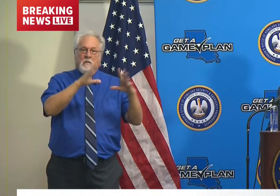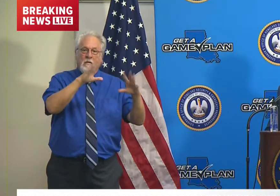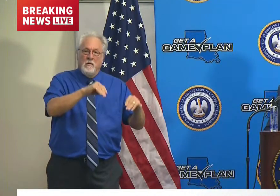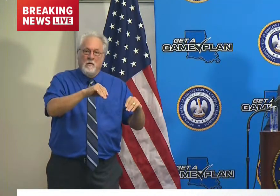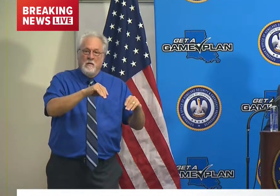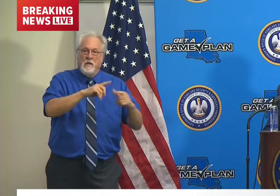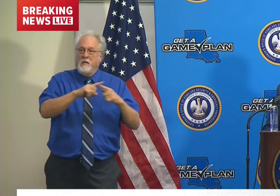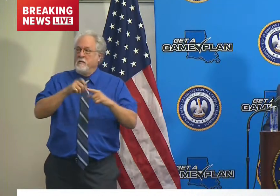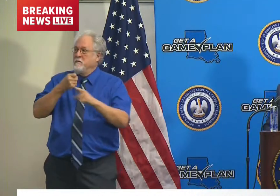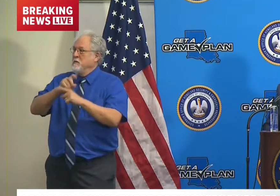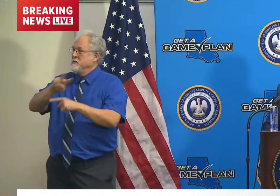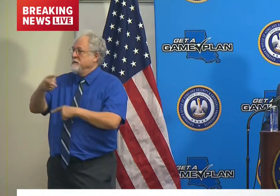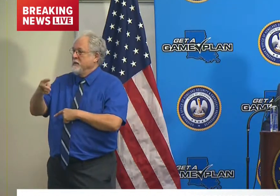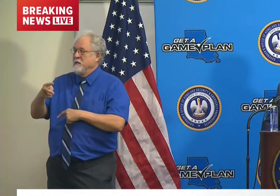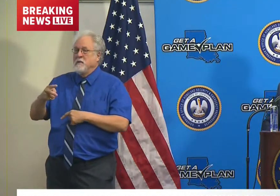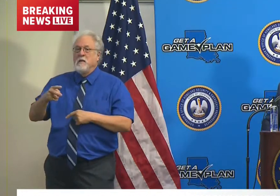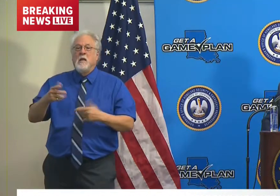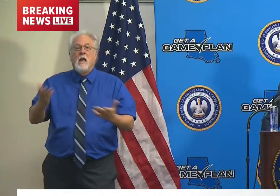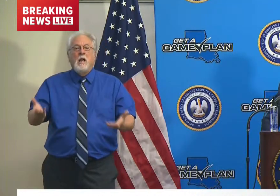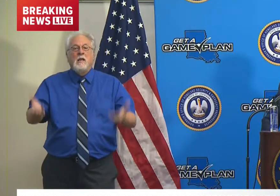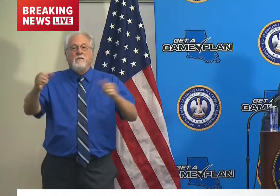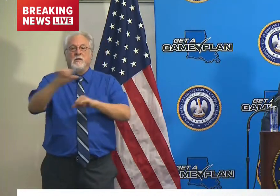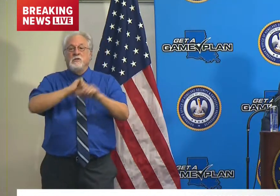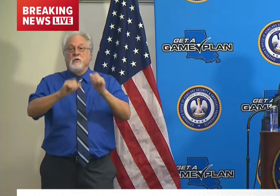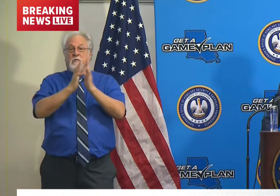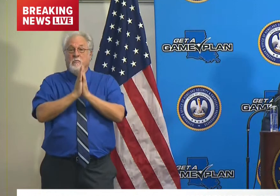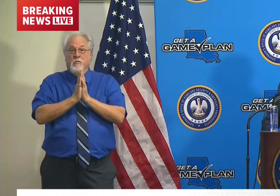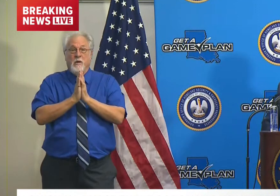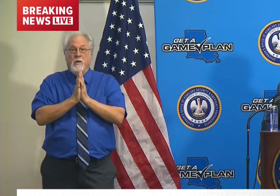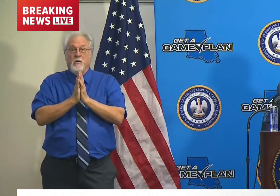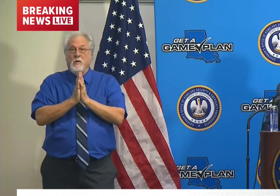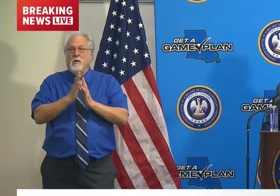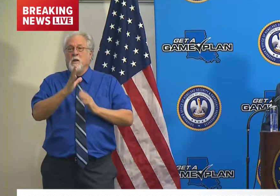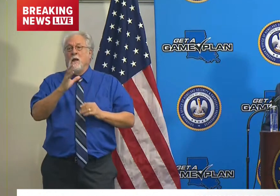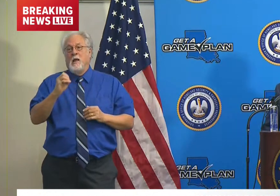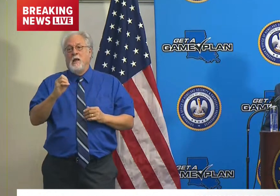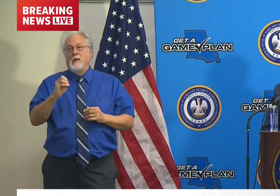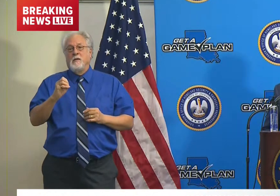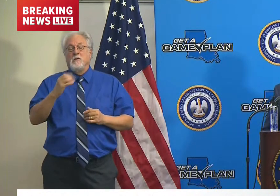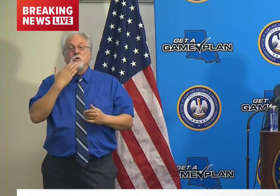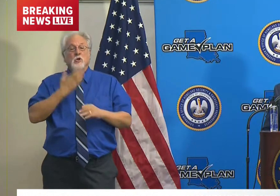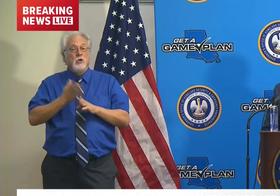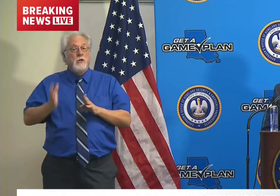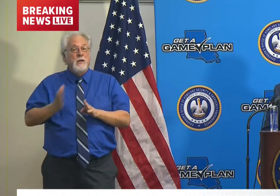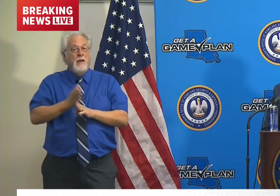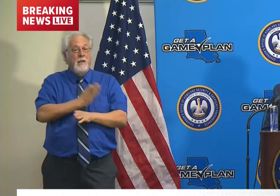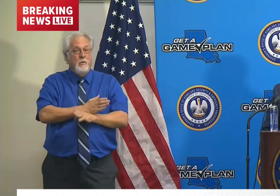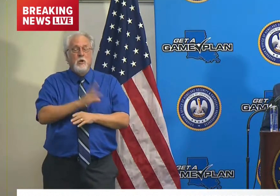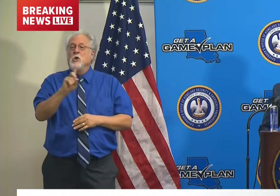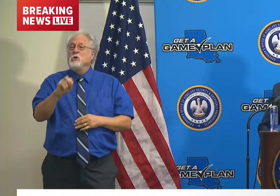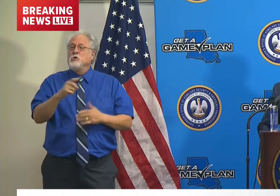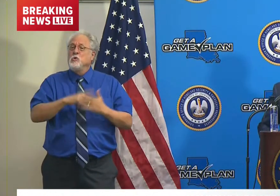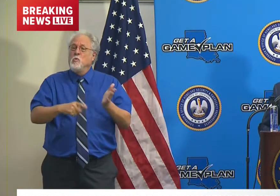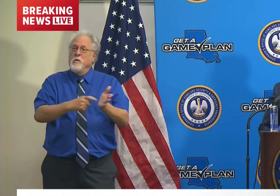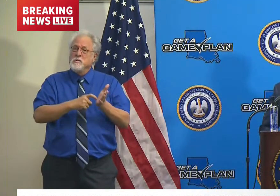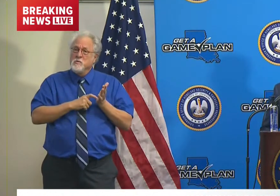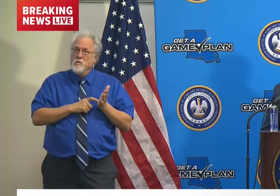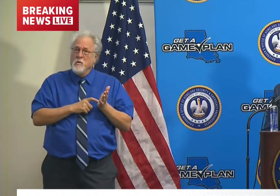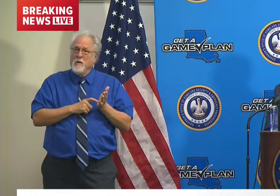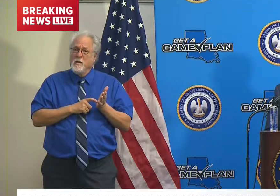else. So let's all lift one another up in prayer. Let's be good neighbors. Let's do what's required of